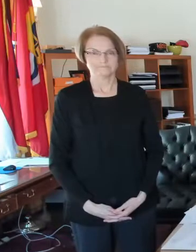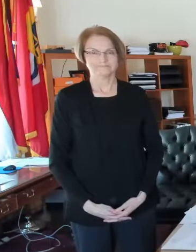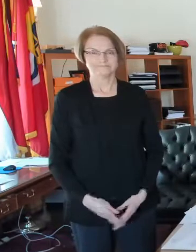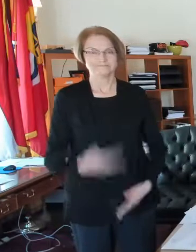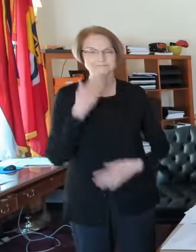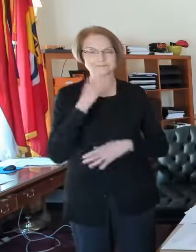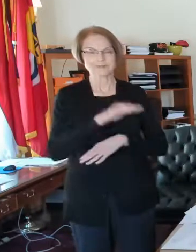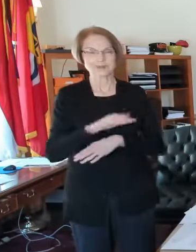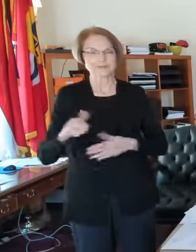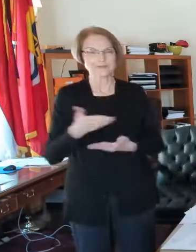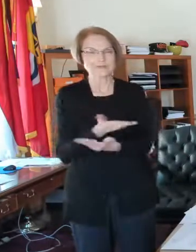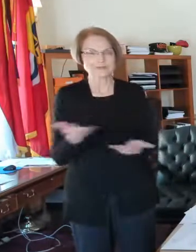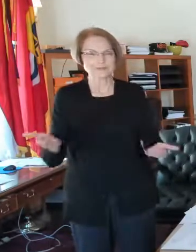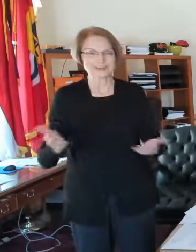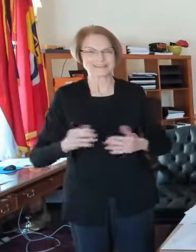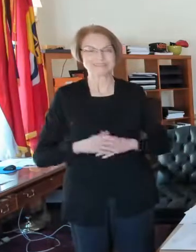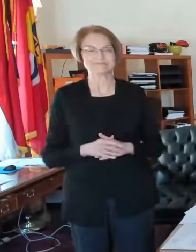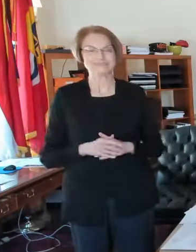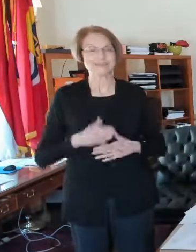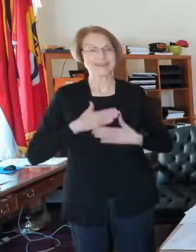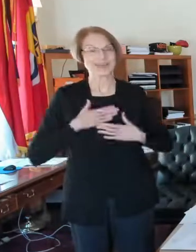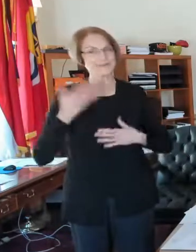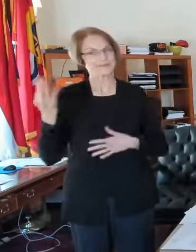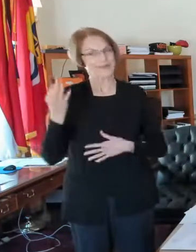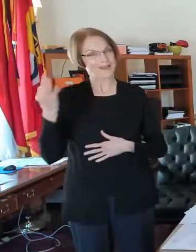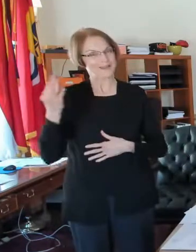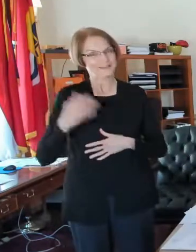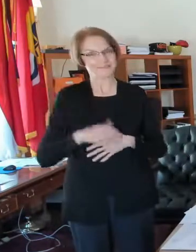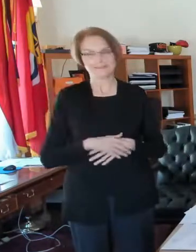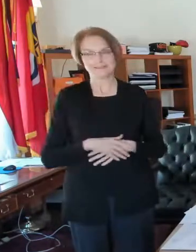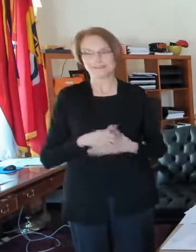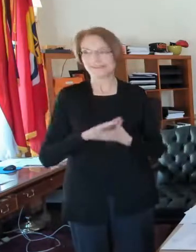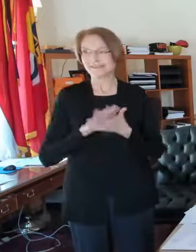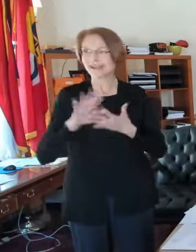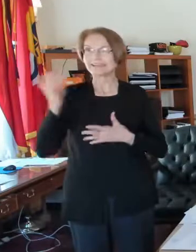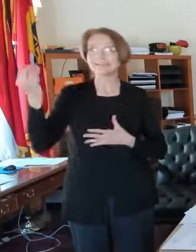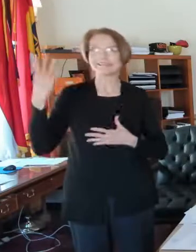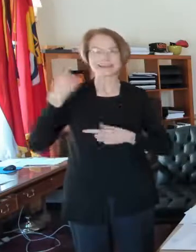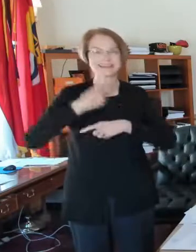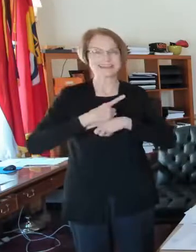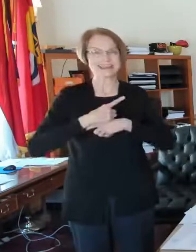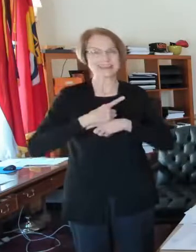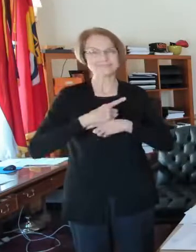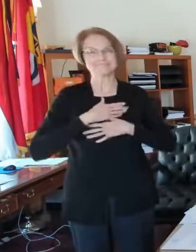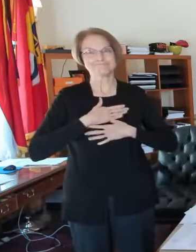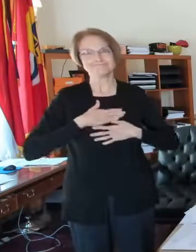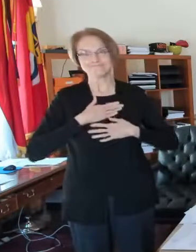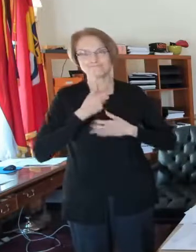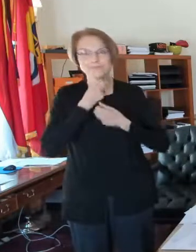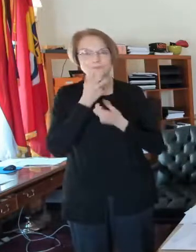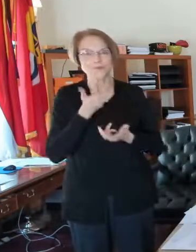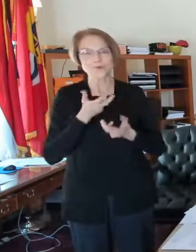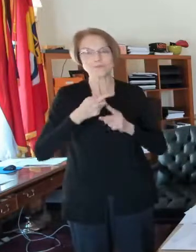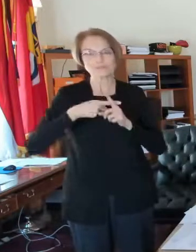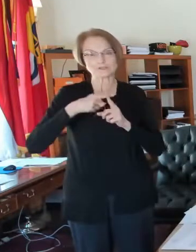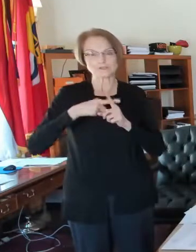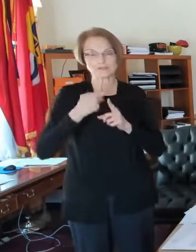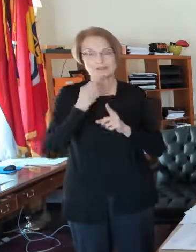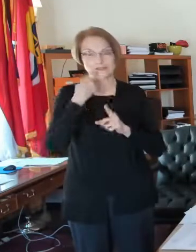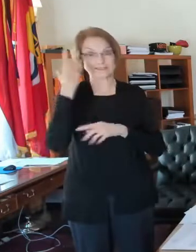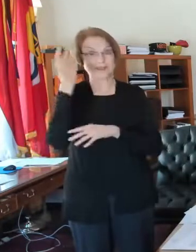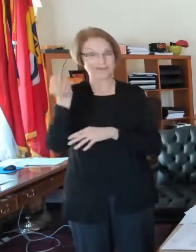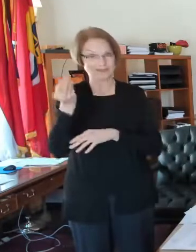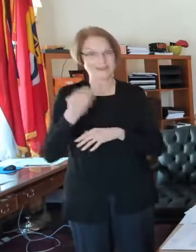Good afternoon, everybody. Happy Friday. Nice to have a sunny day. A little warmer temperature. I just was